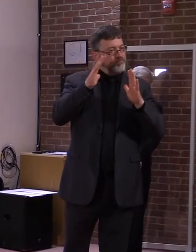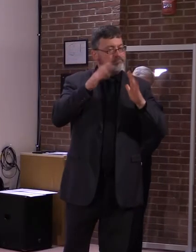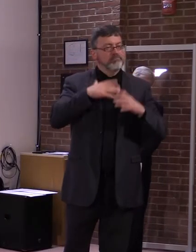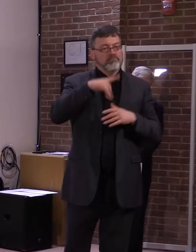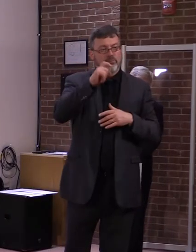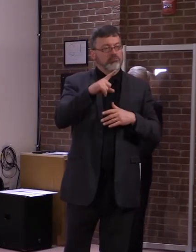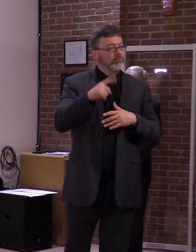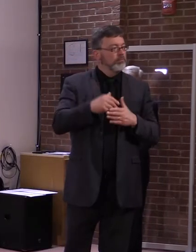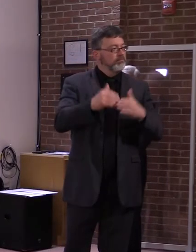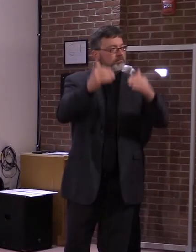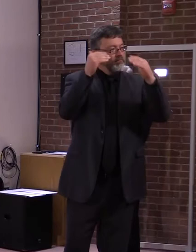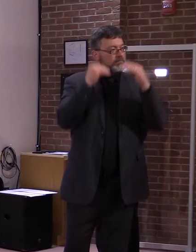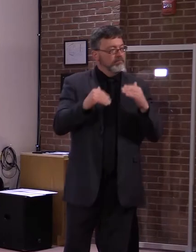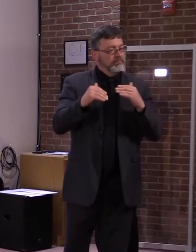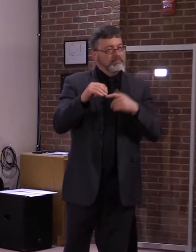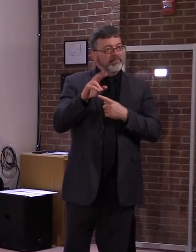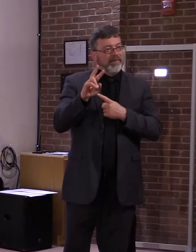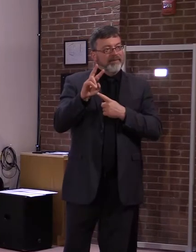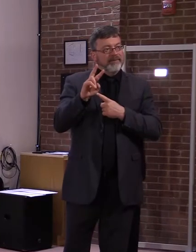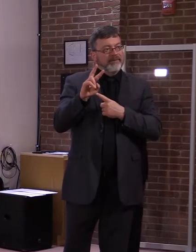Pete Hirschfeld, BPR.